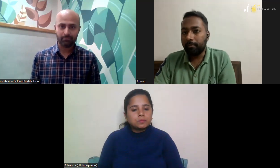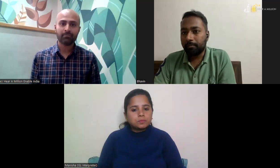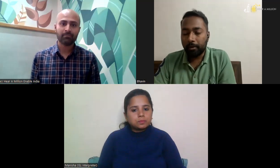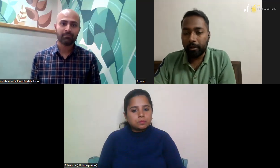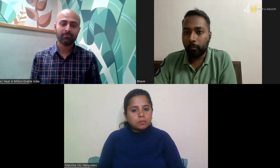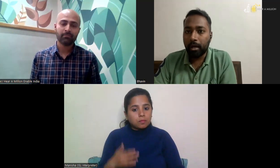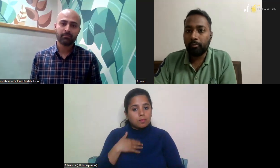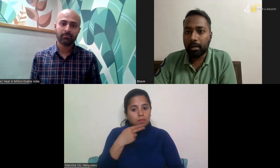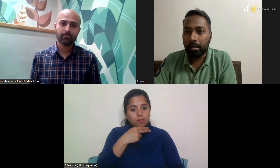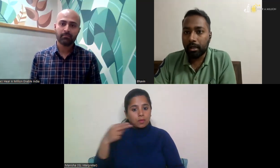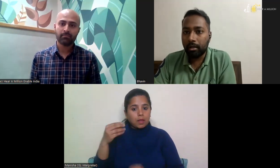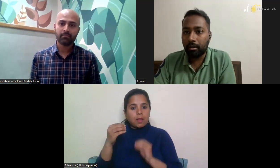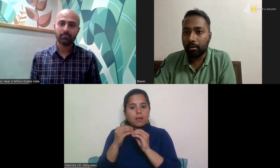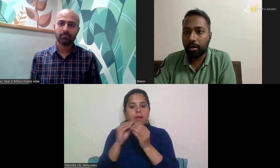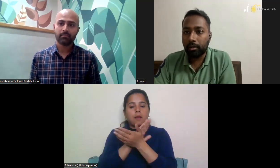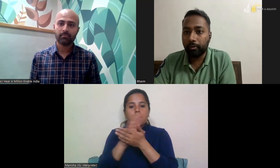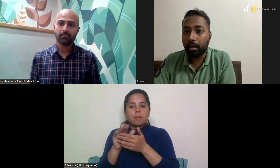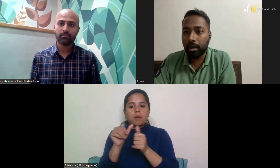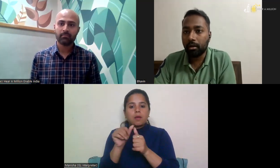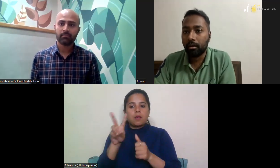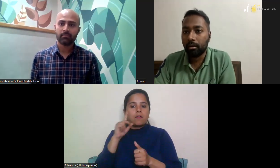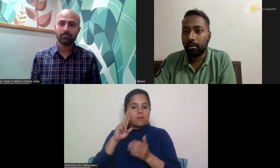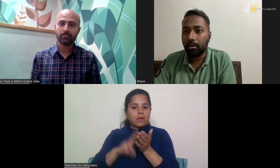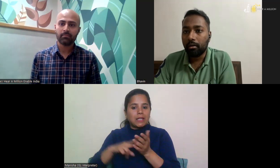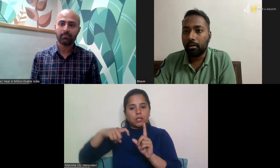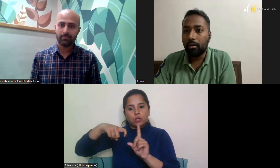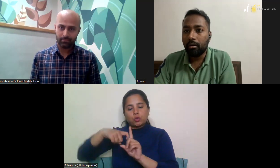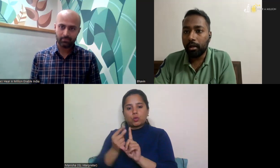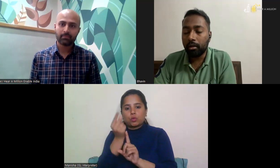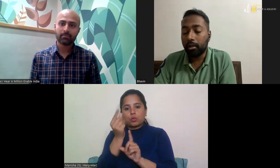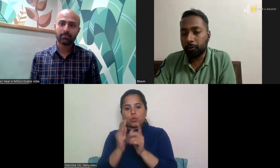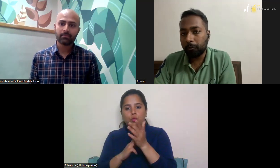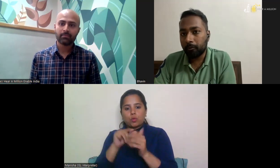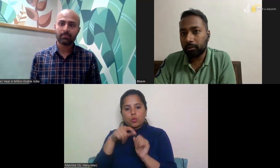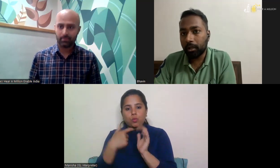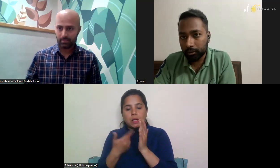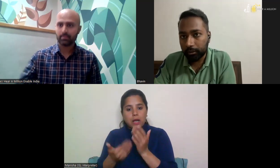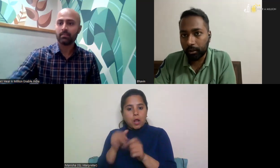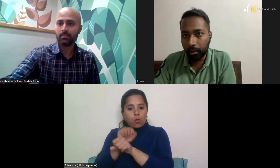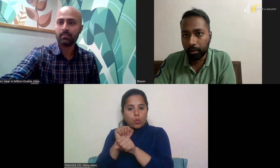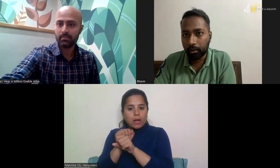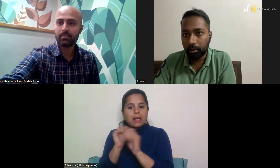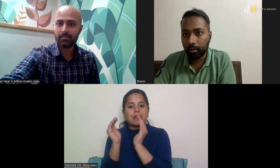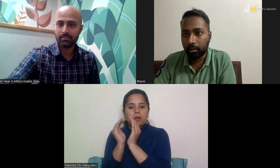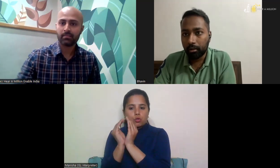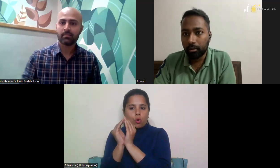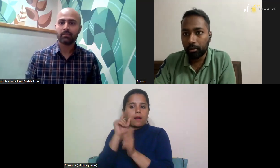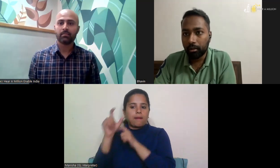My name is Pavan Kumar Viradia, currently working in insurance industry